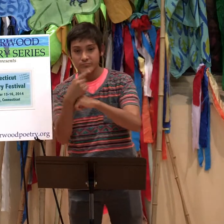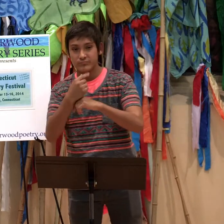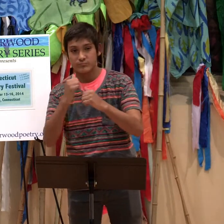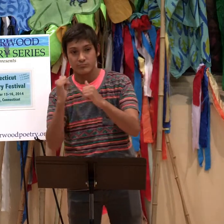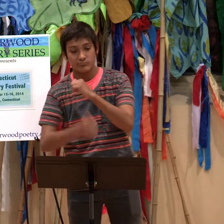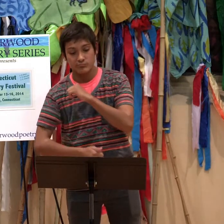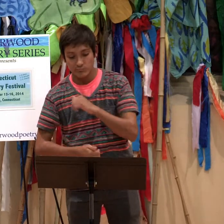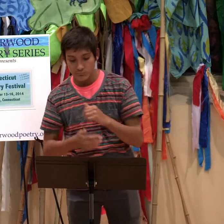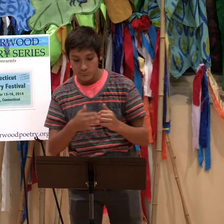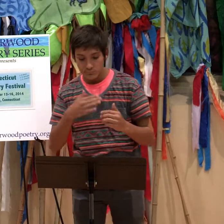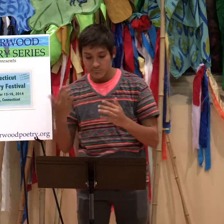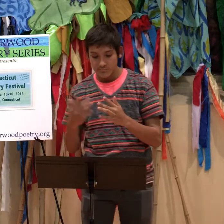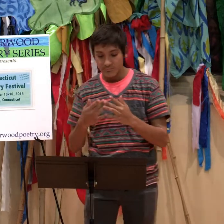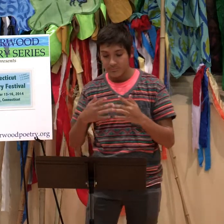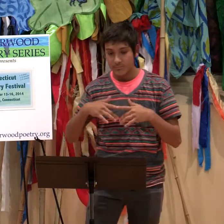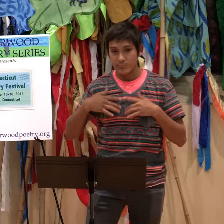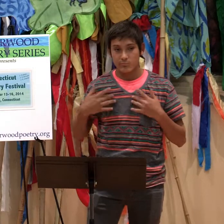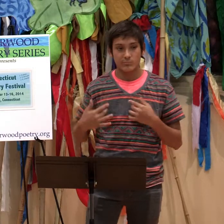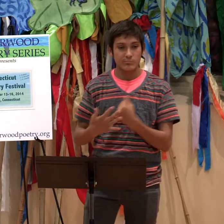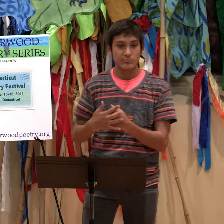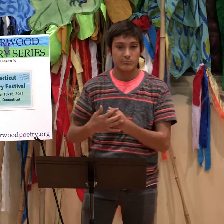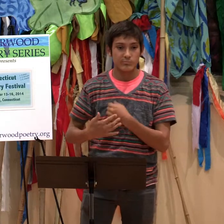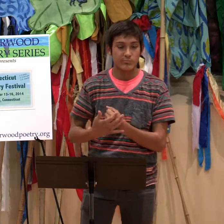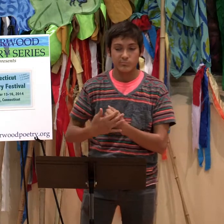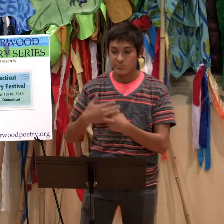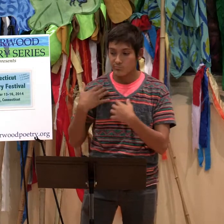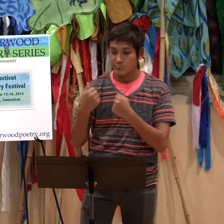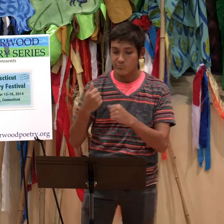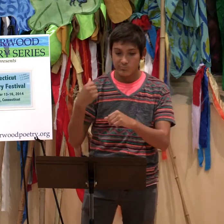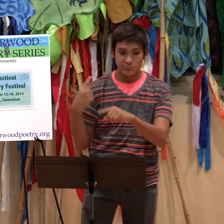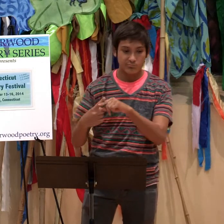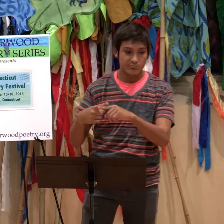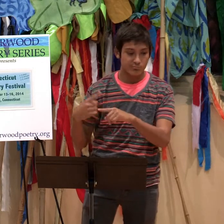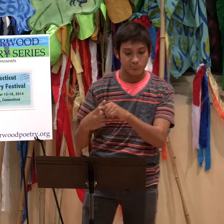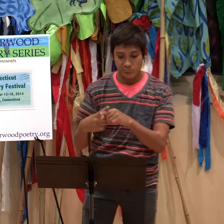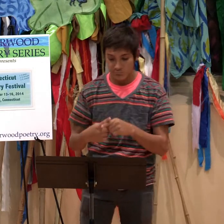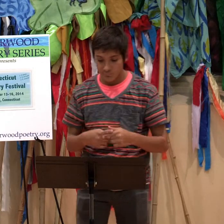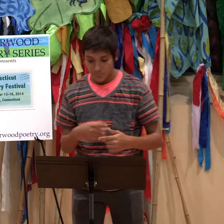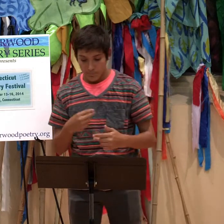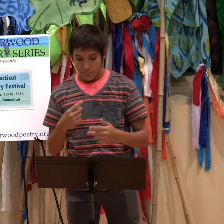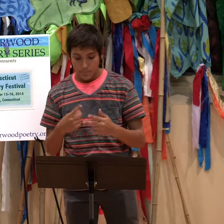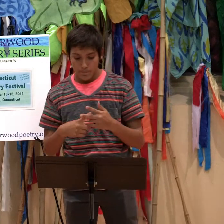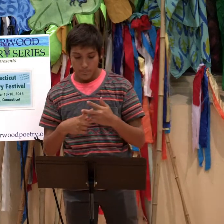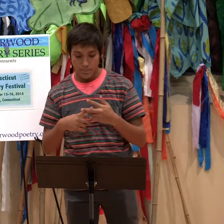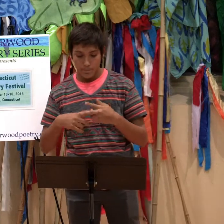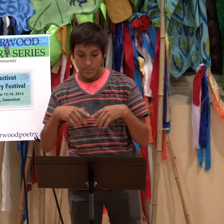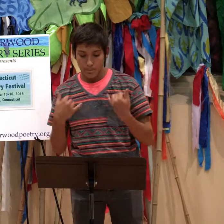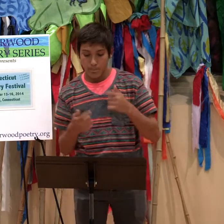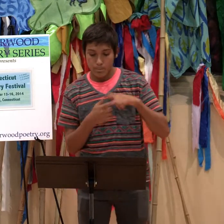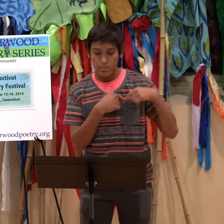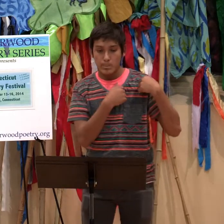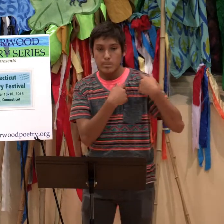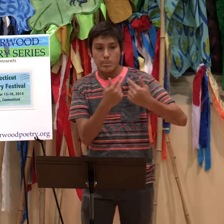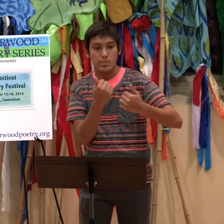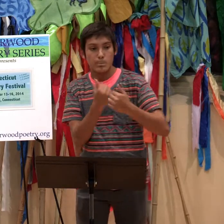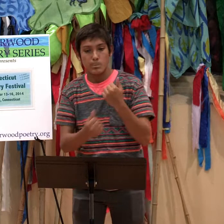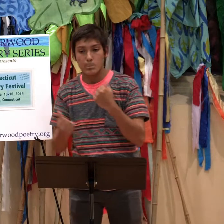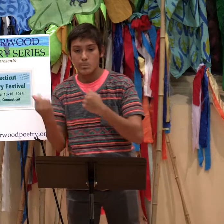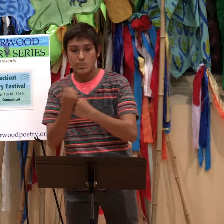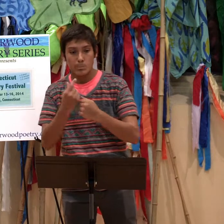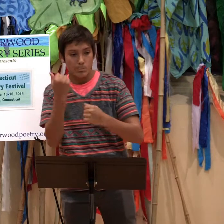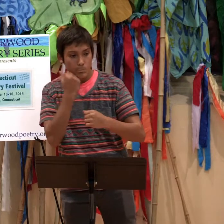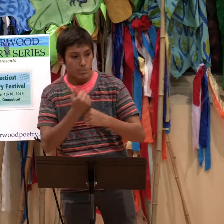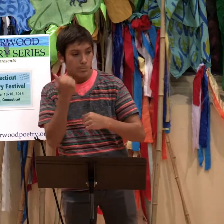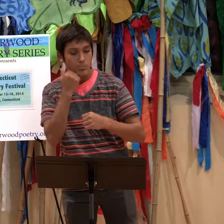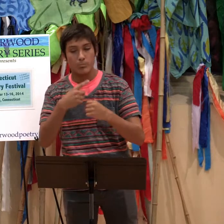while. Days and months passed. My heart raced. I felt confident and positive.